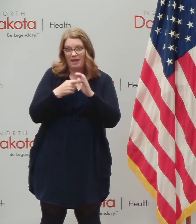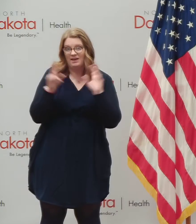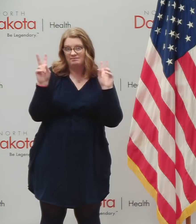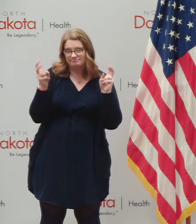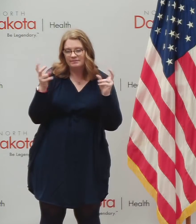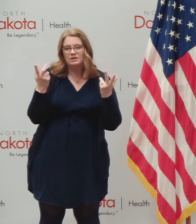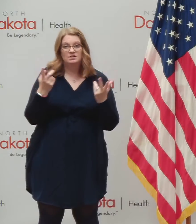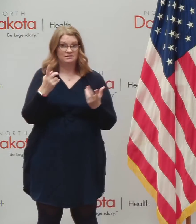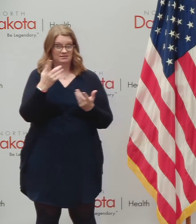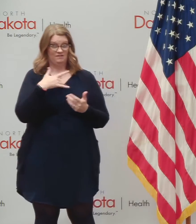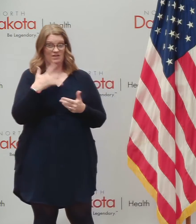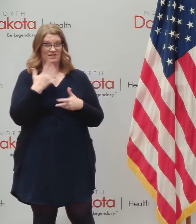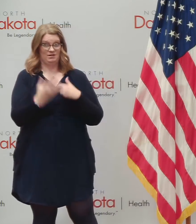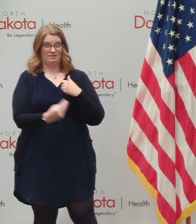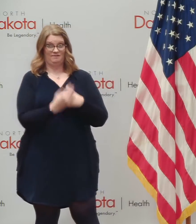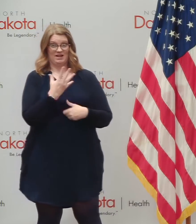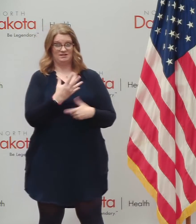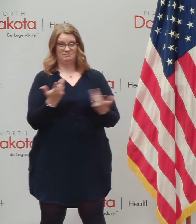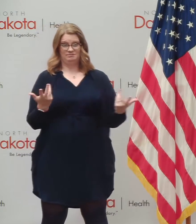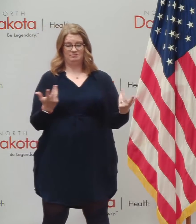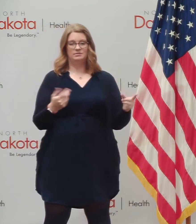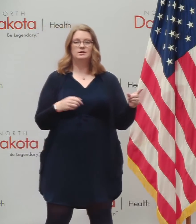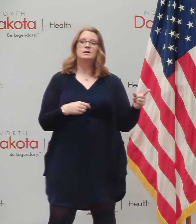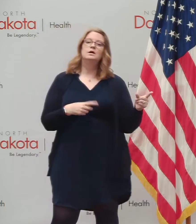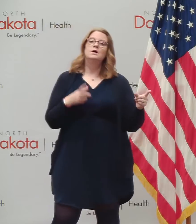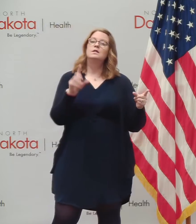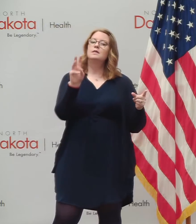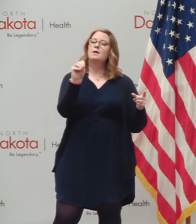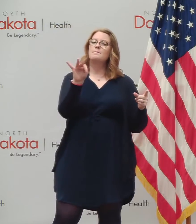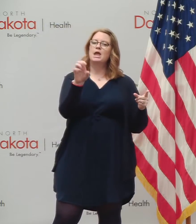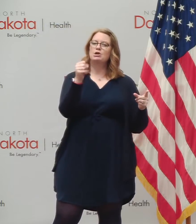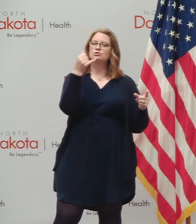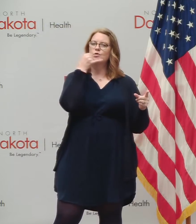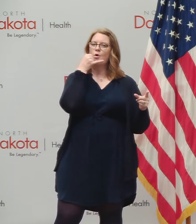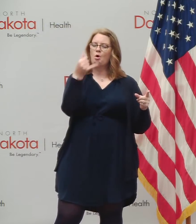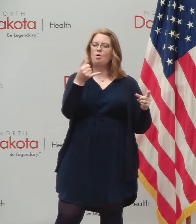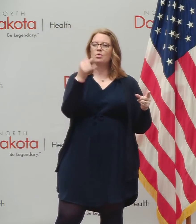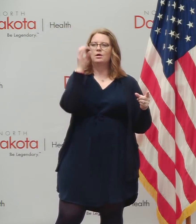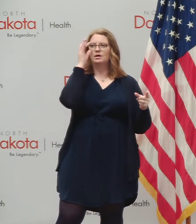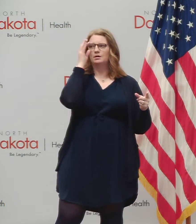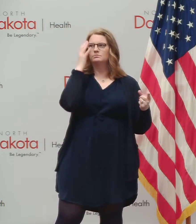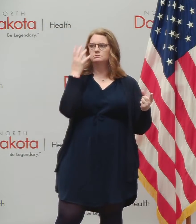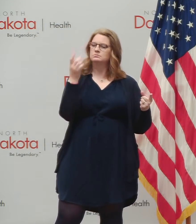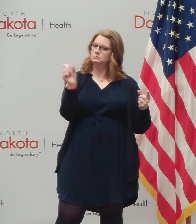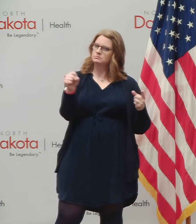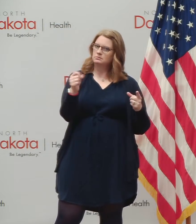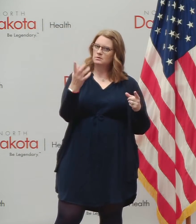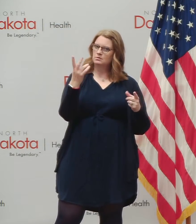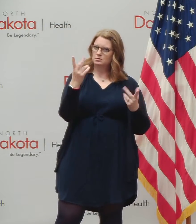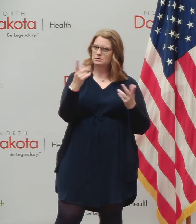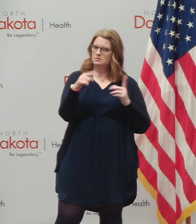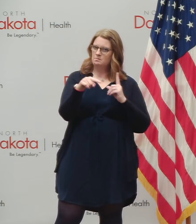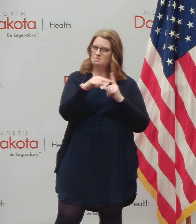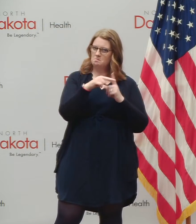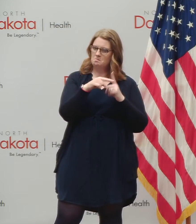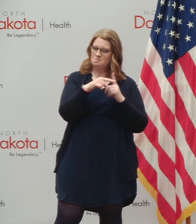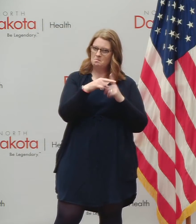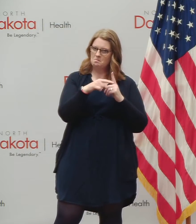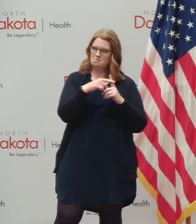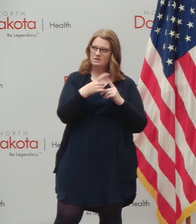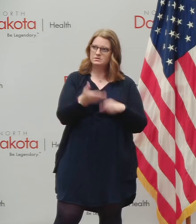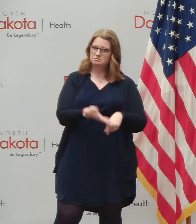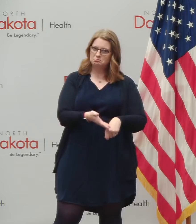think that from the mayor's call, I would refer you to that, Jacob, is that we're seeing some positive signs. And,